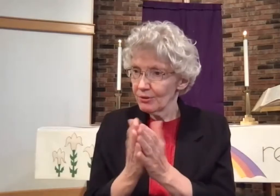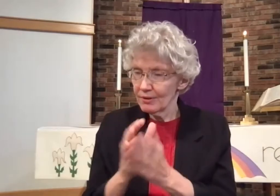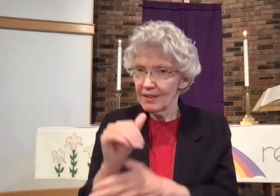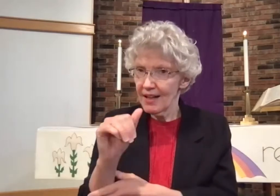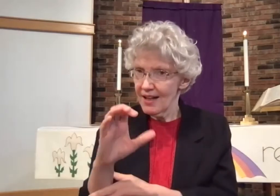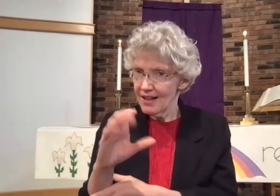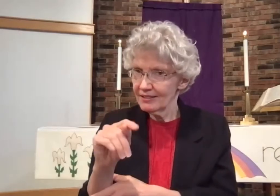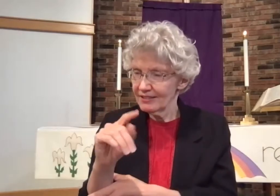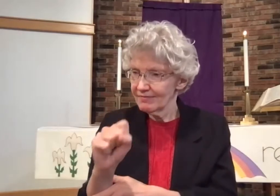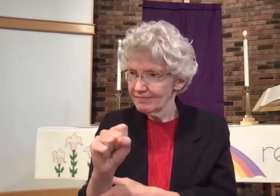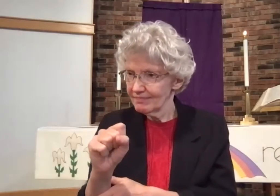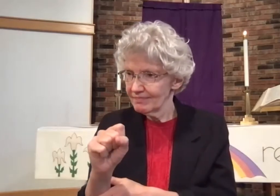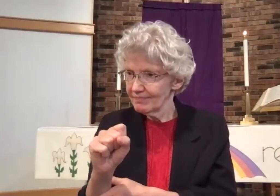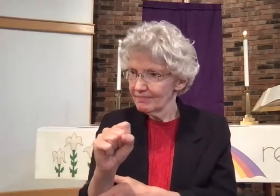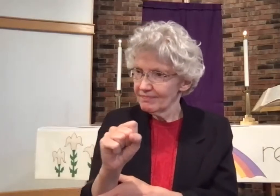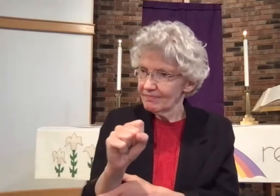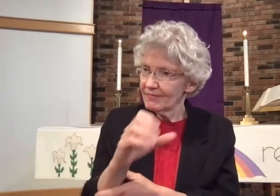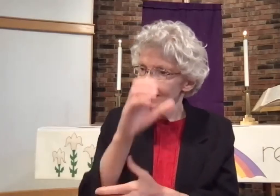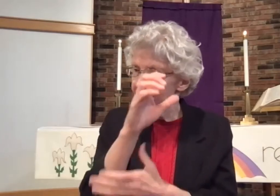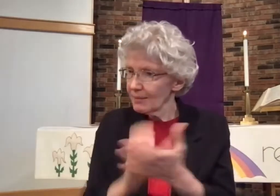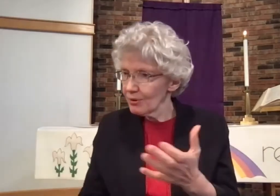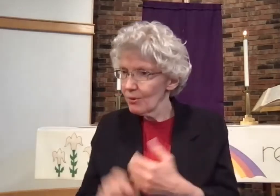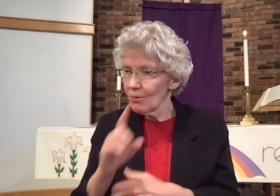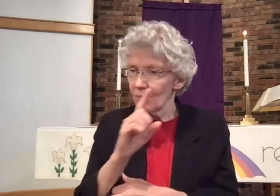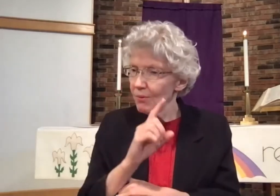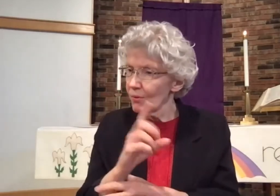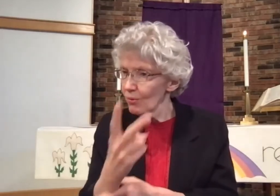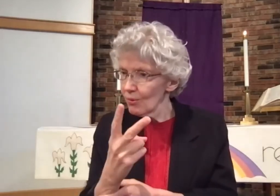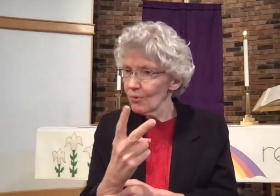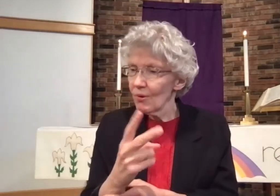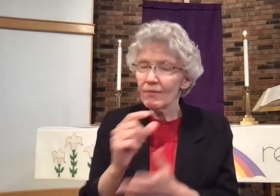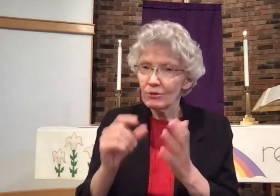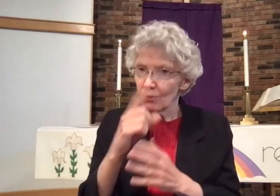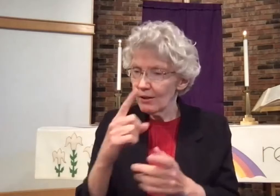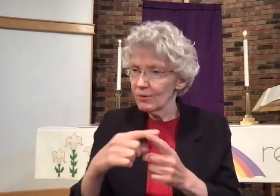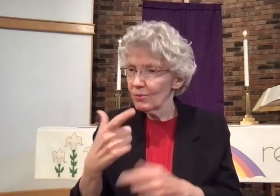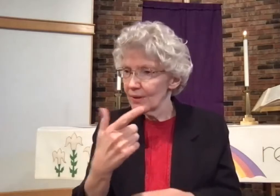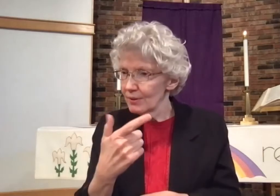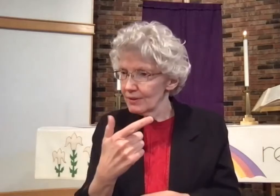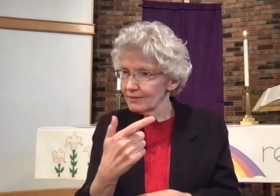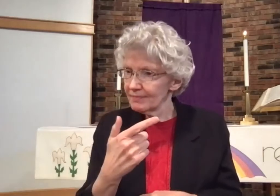Today's Bible reading comes from the book of Acts, chapter 2, verses 1 through